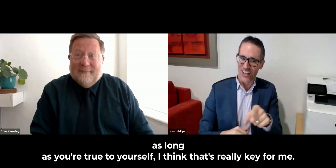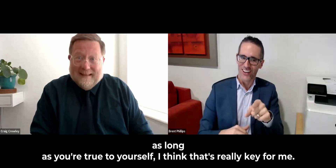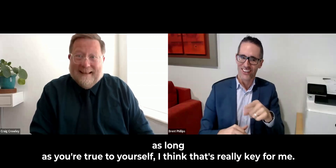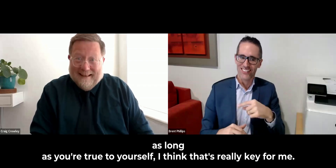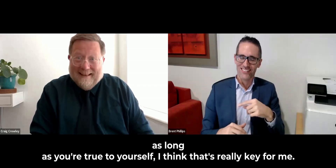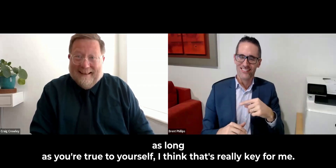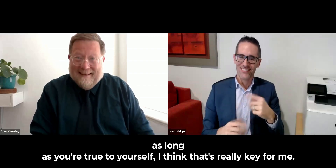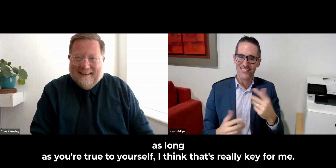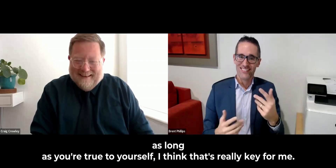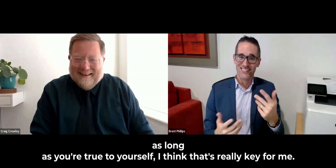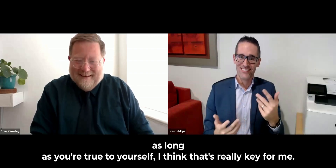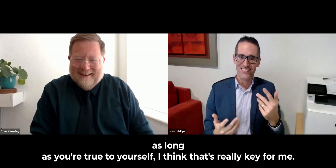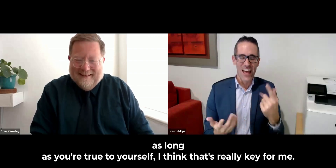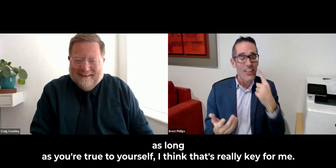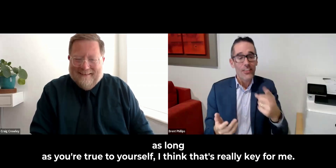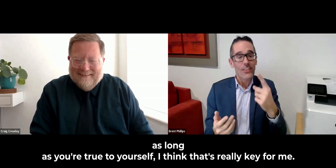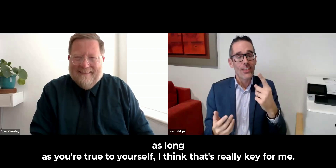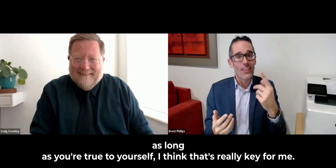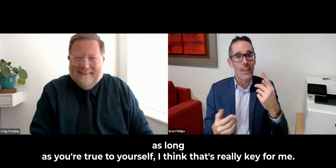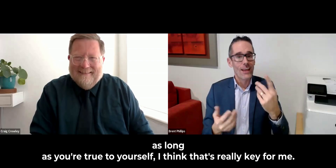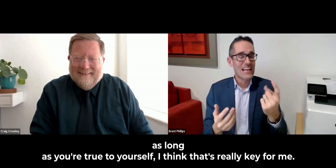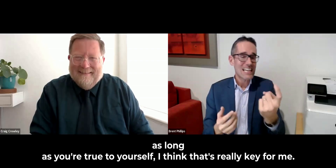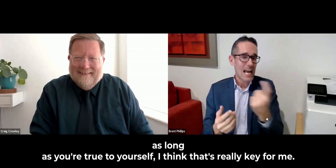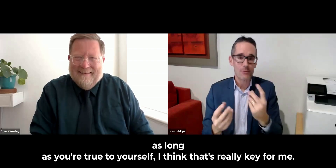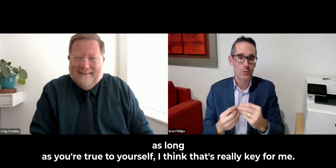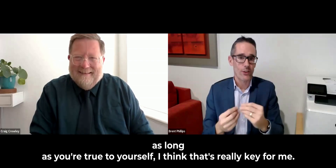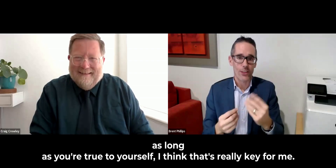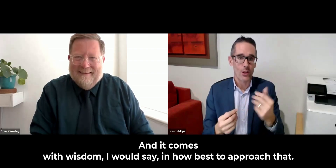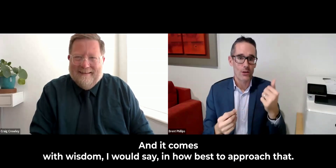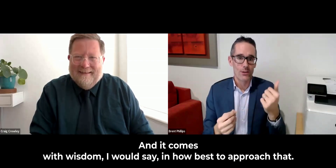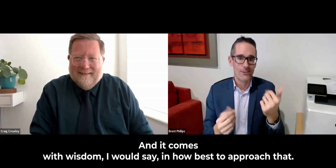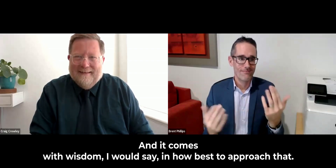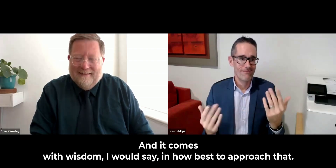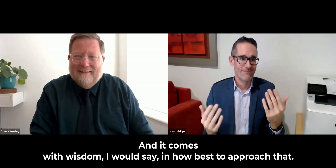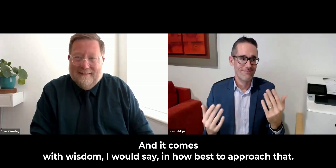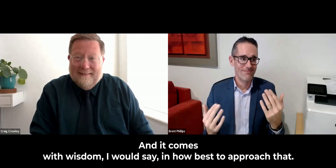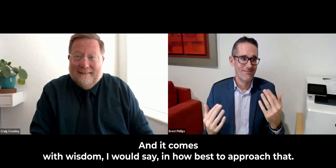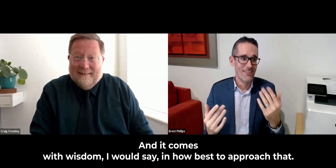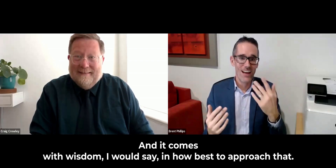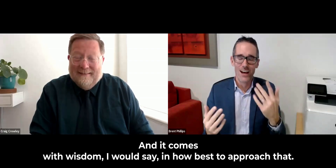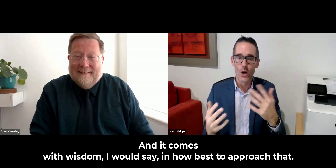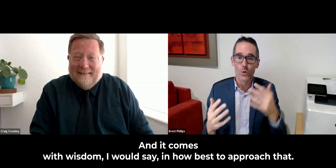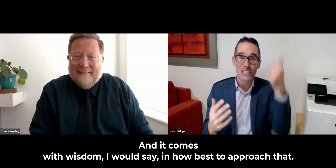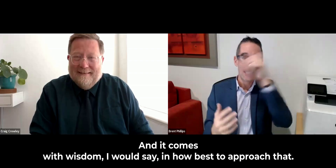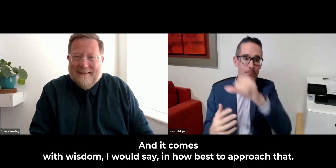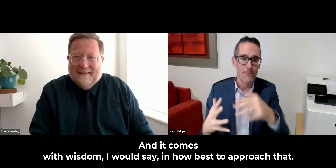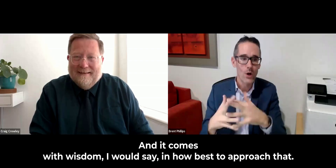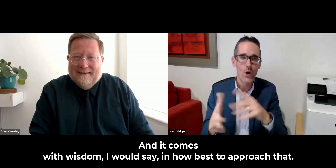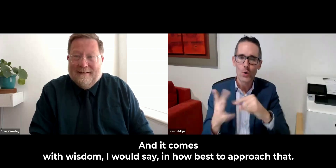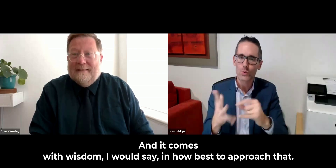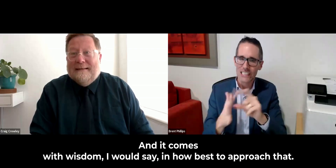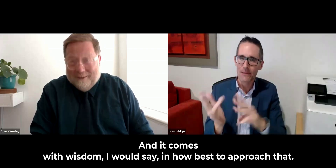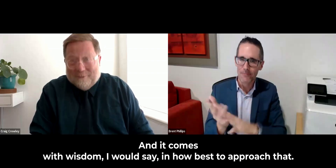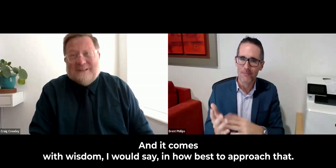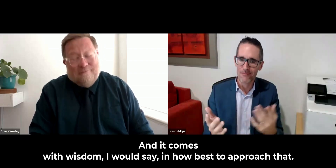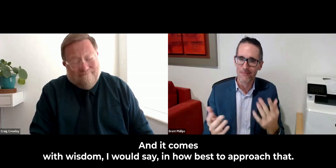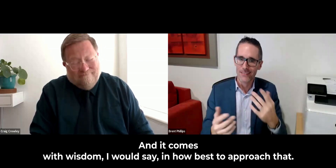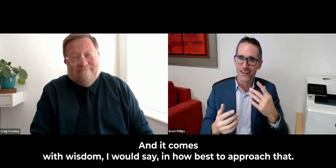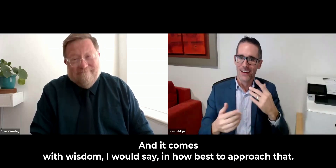as you're true to yourself, I think that's really key for me. And it comes with wisdom, I